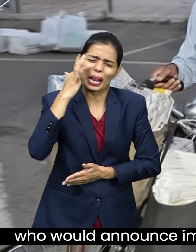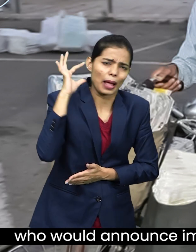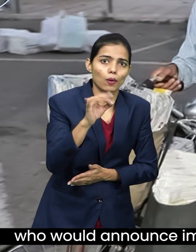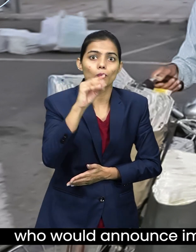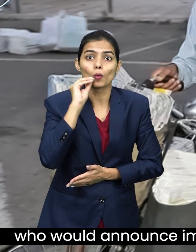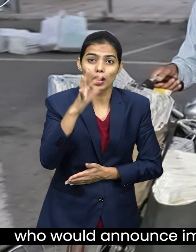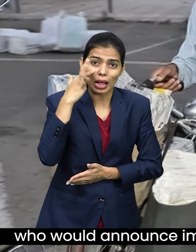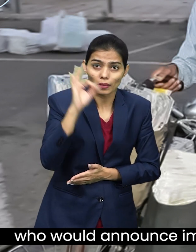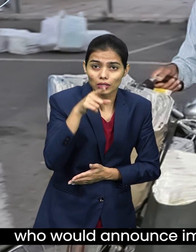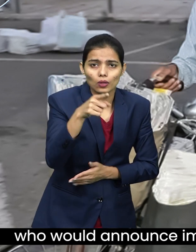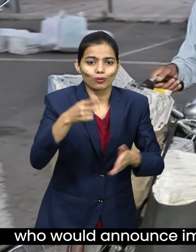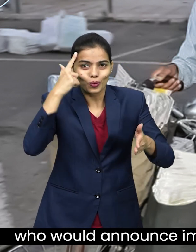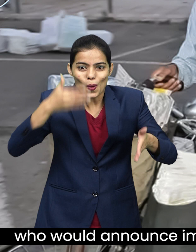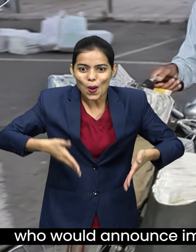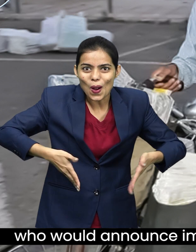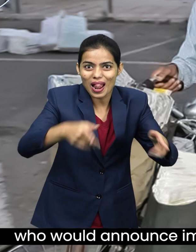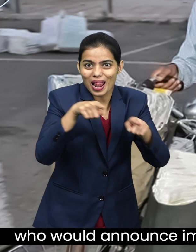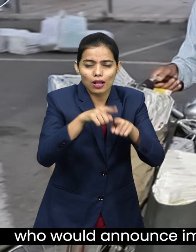streets.